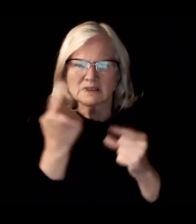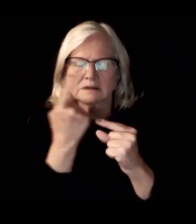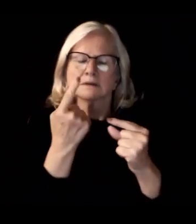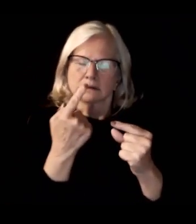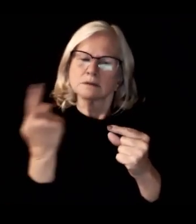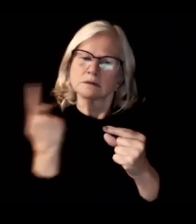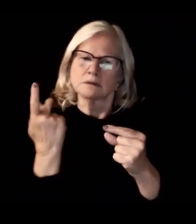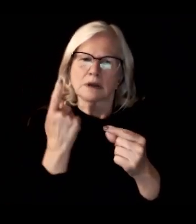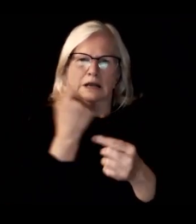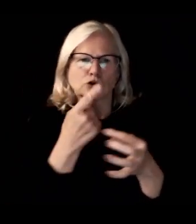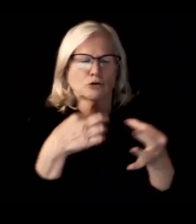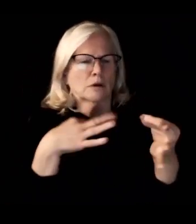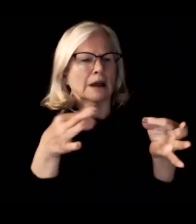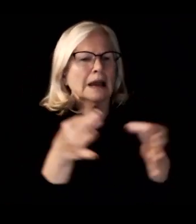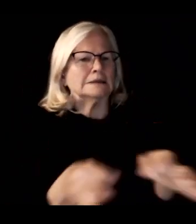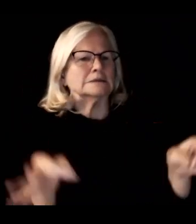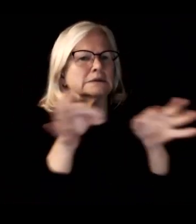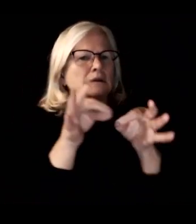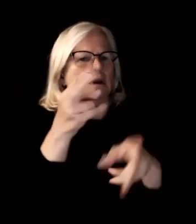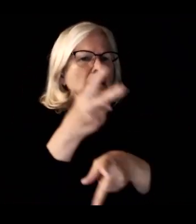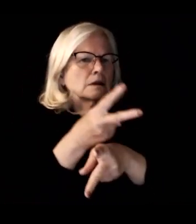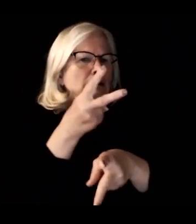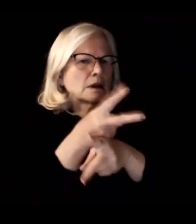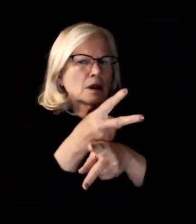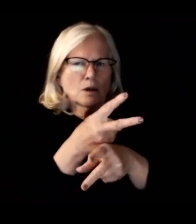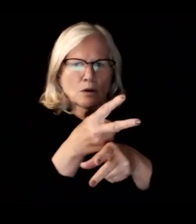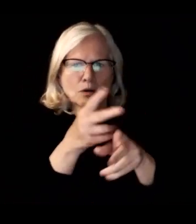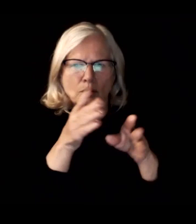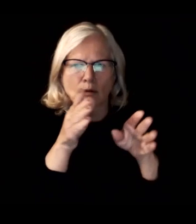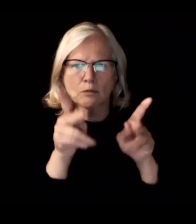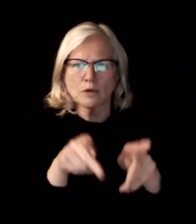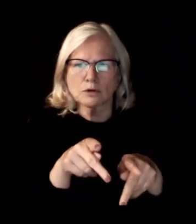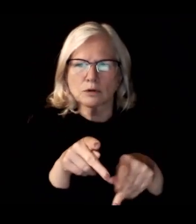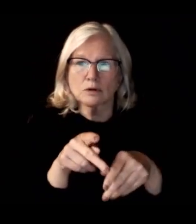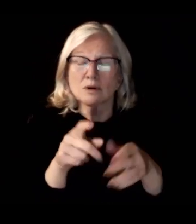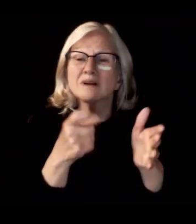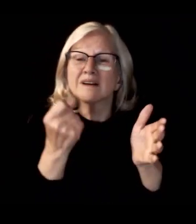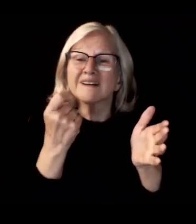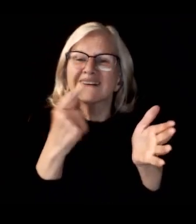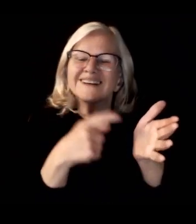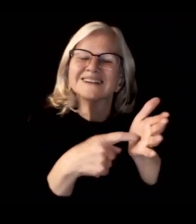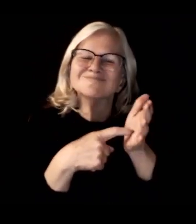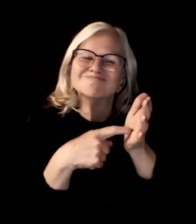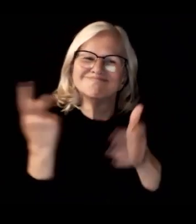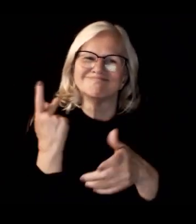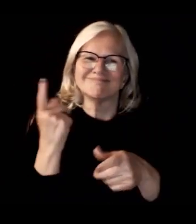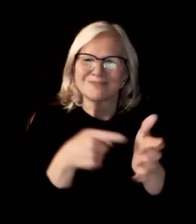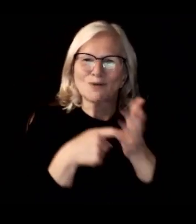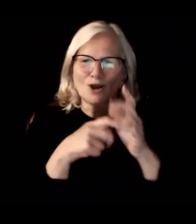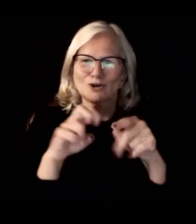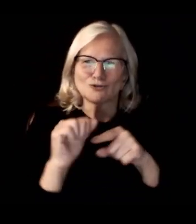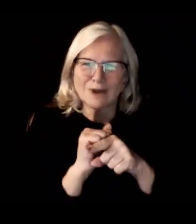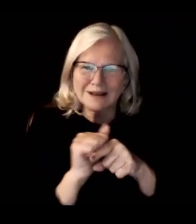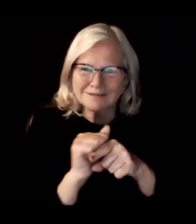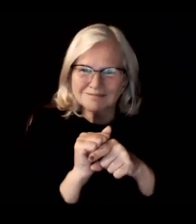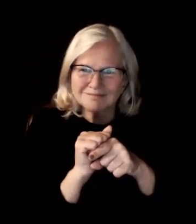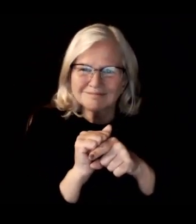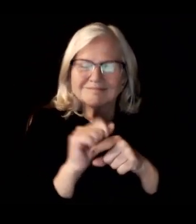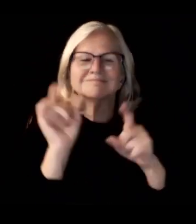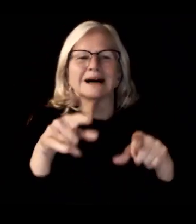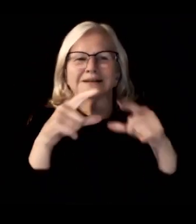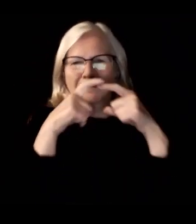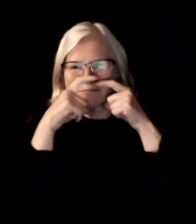the requirements: training, wearing masks and goggles, having temperatures taken, using